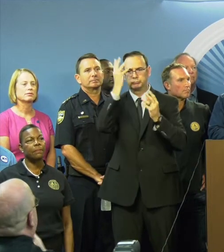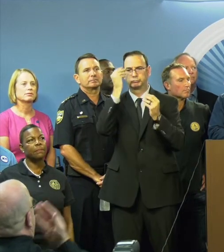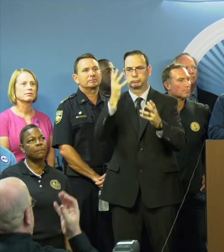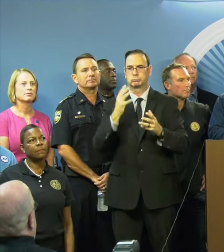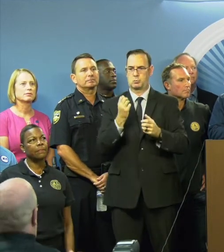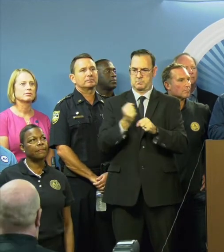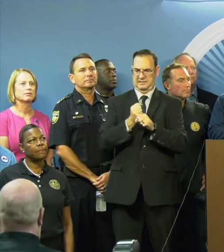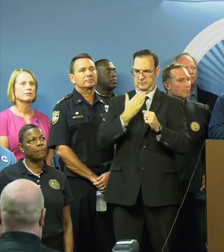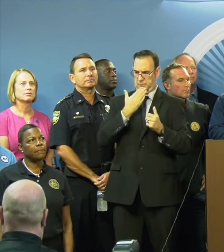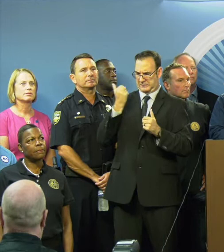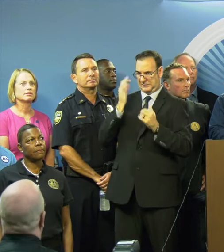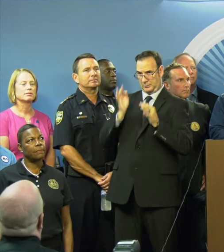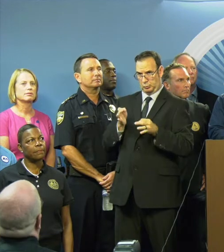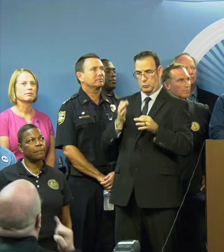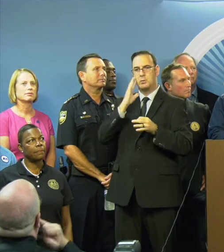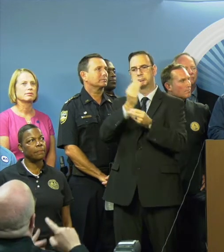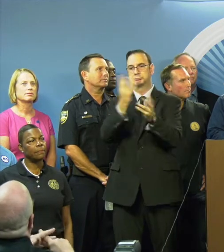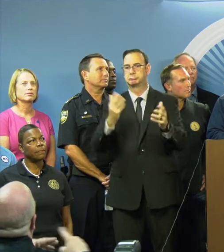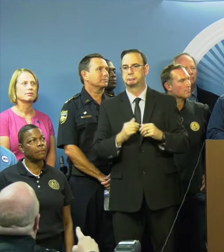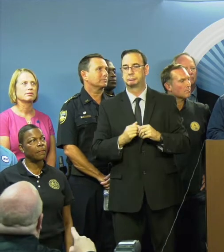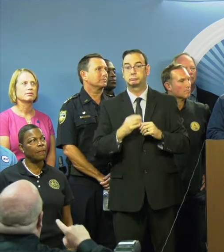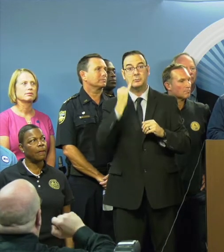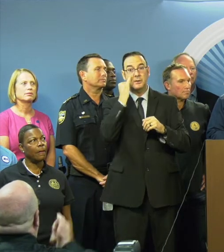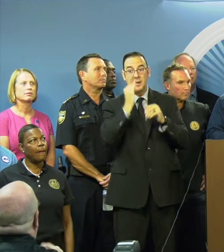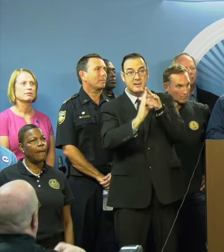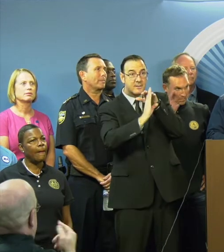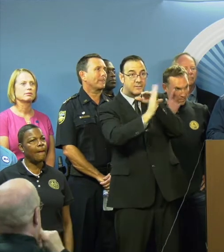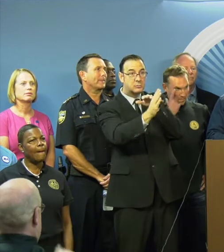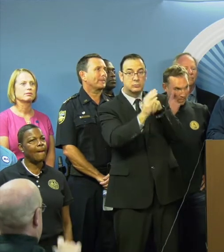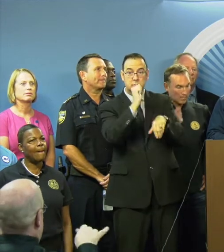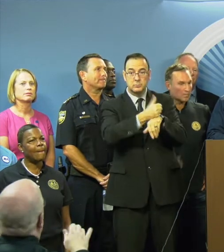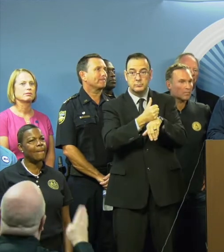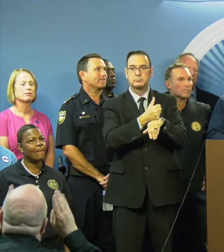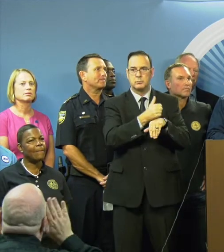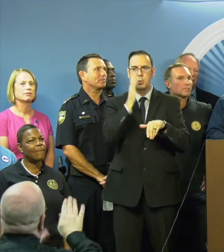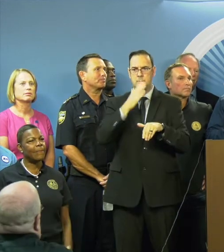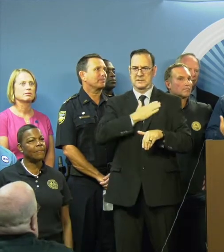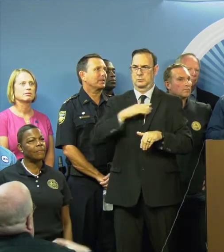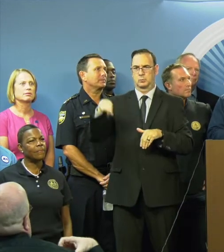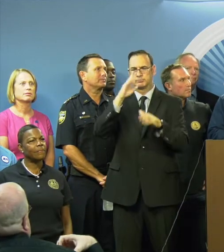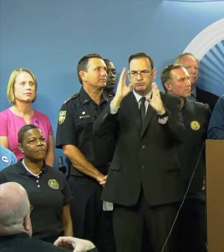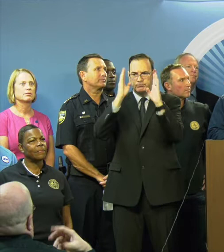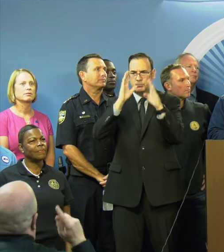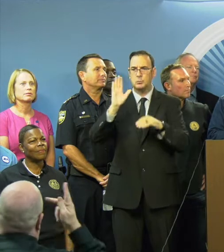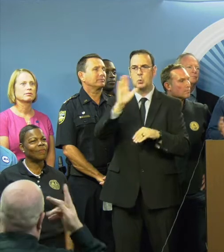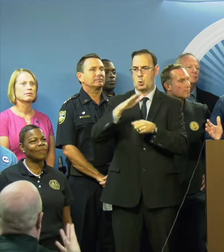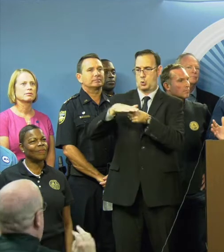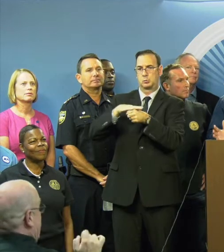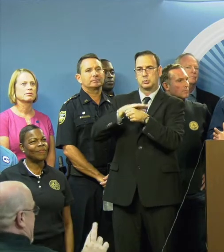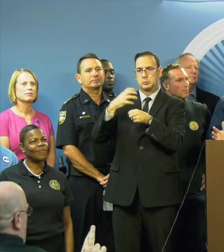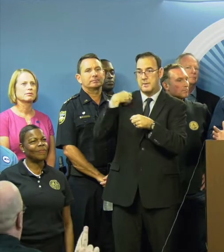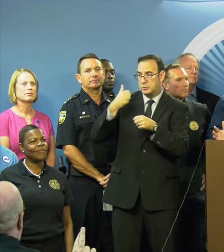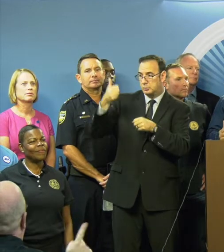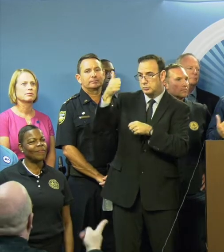can, but if there's an evacuation order issued, heed your local officials, you know, especially somebody like the mayor who's